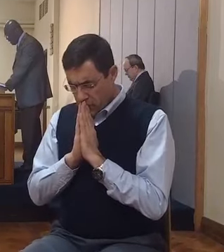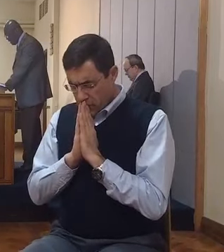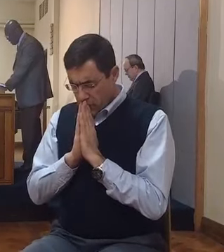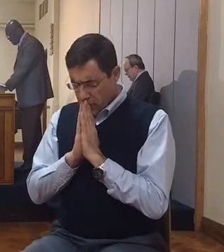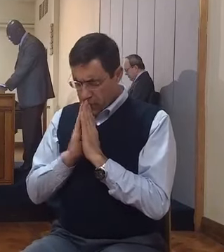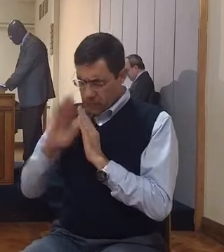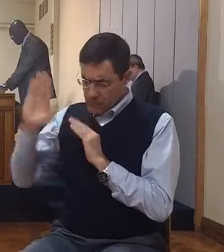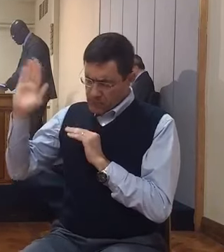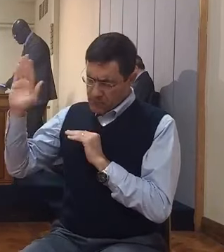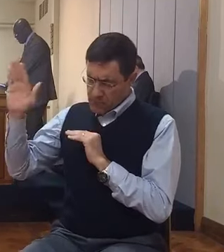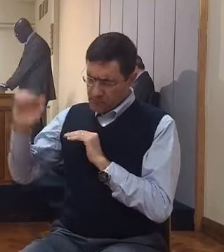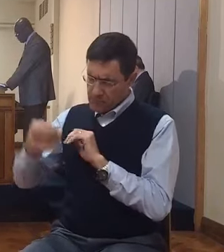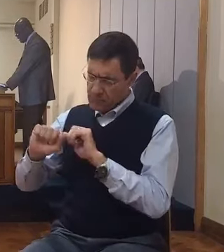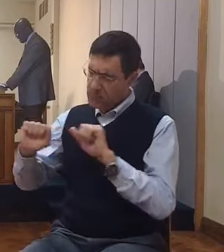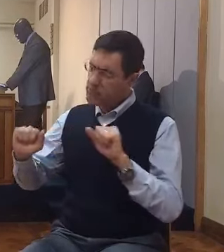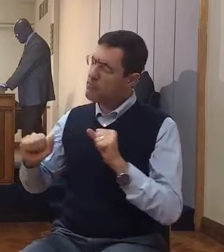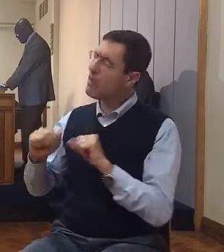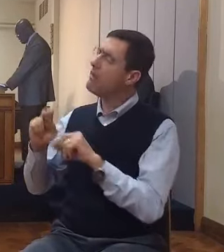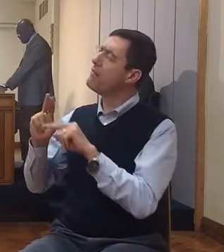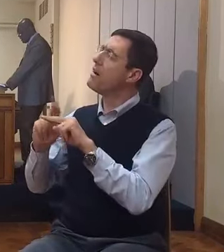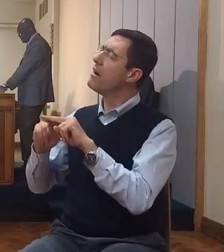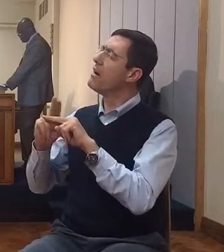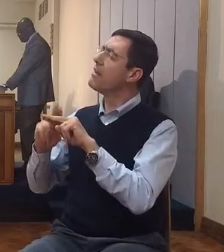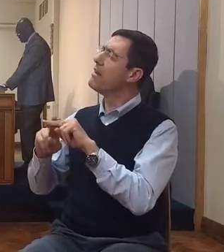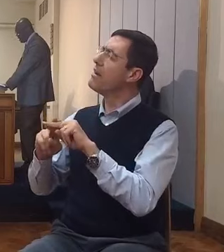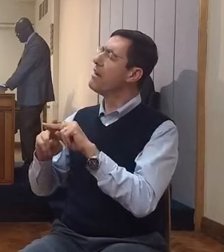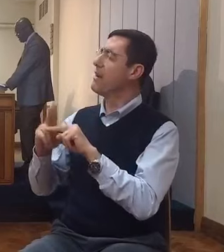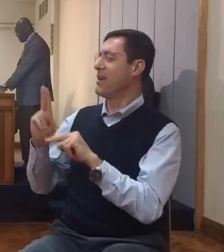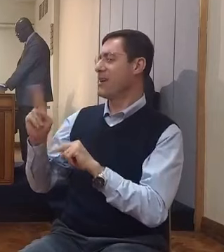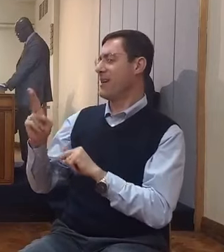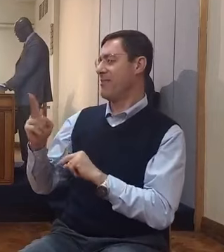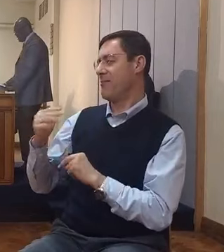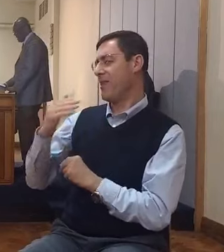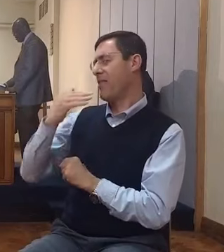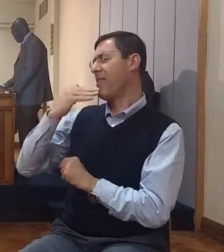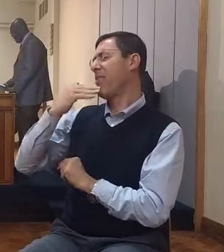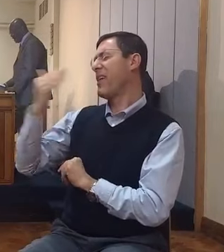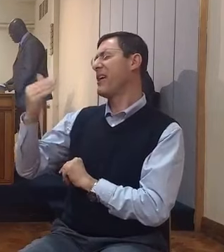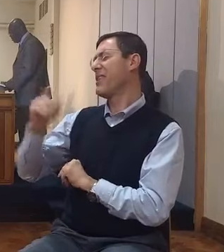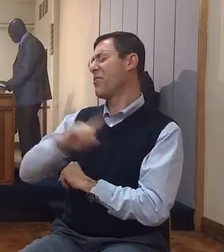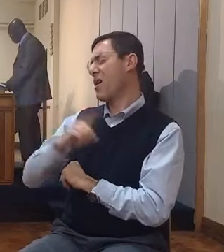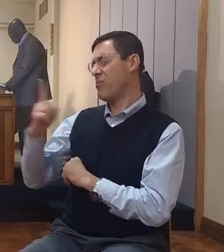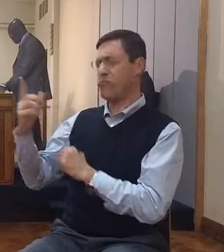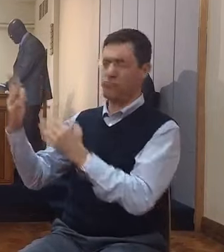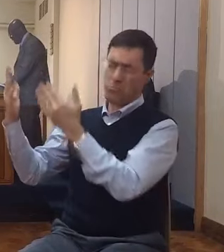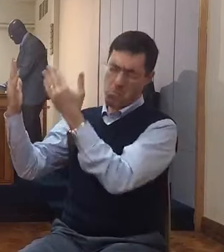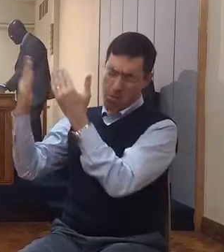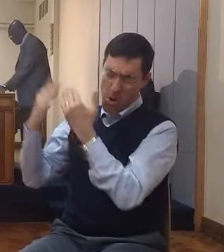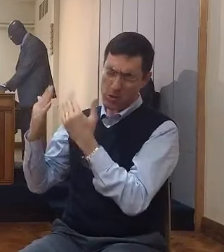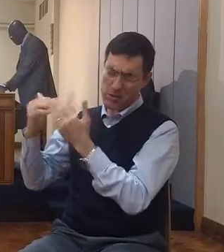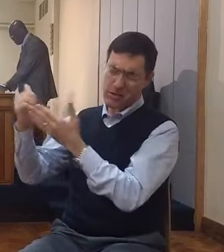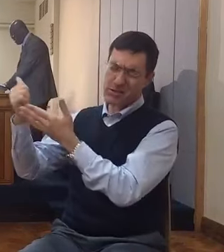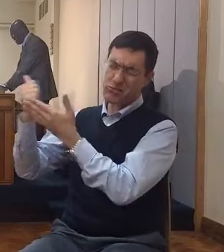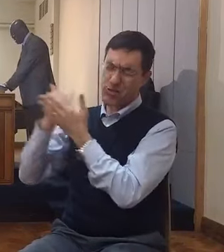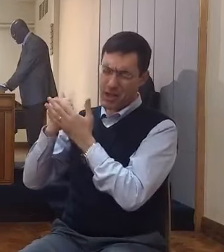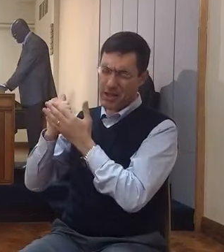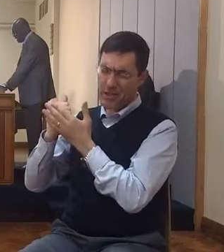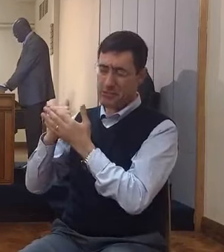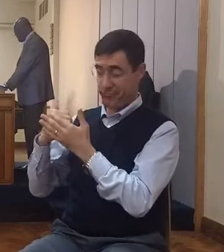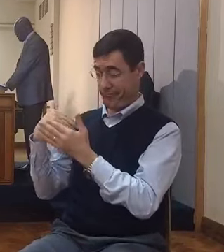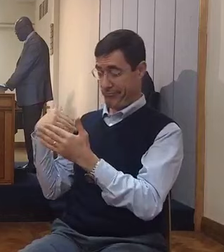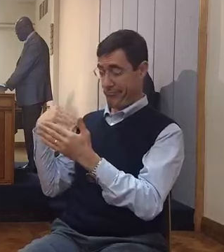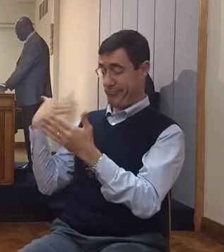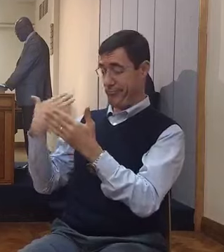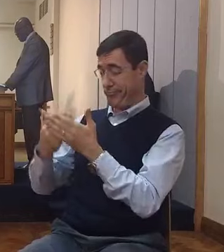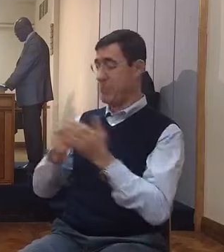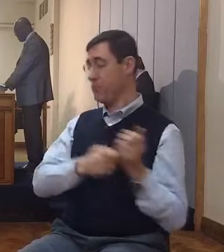Oh, our Father, we again thank thee for mercies and grace which brought us hitherto, yet